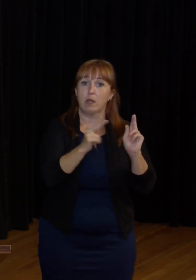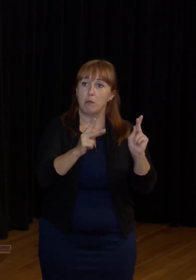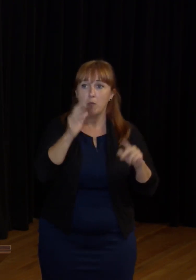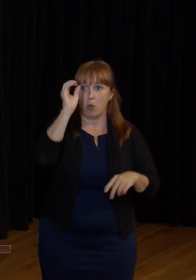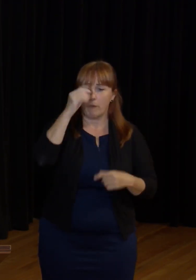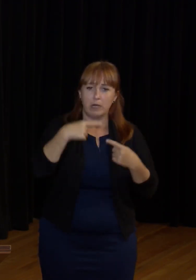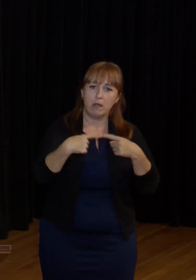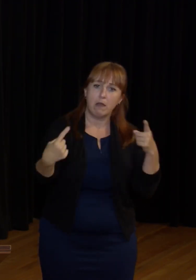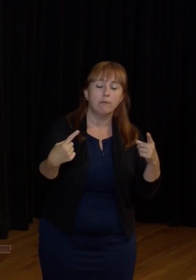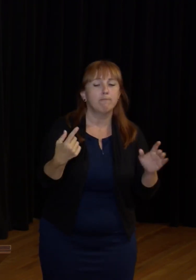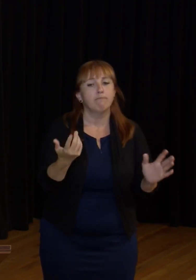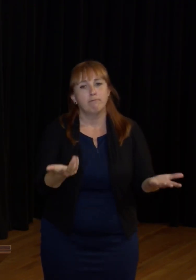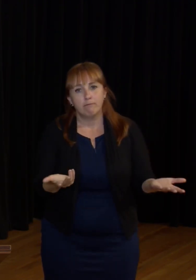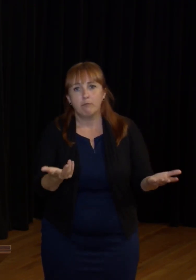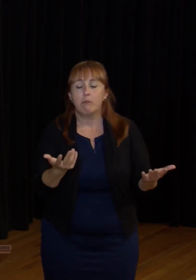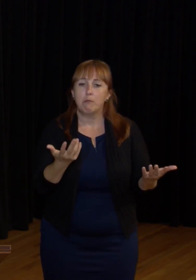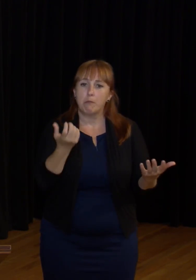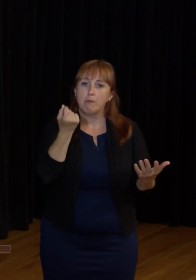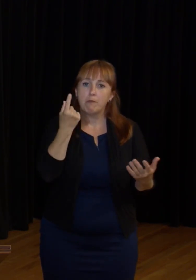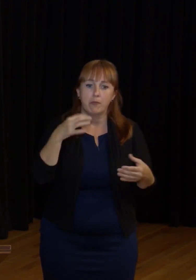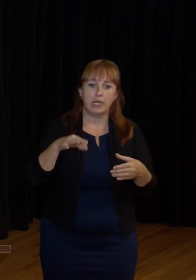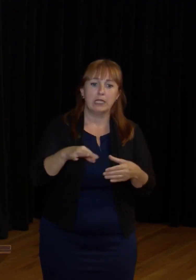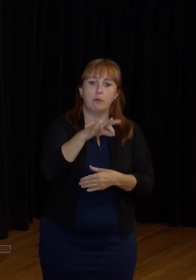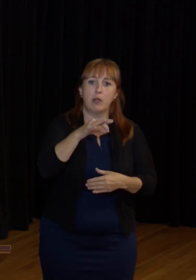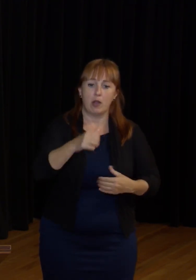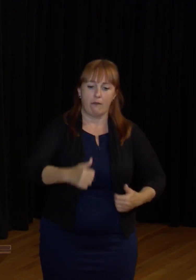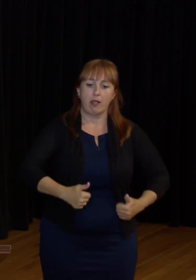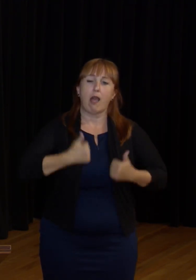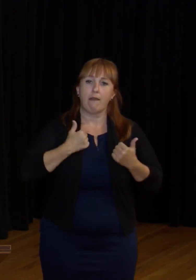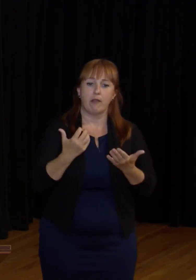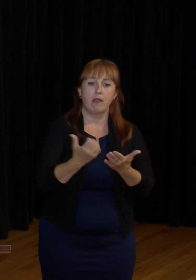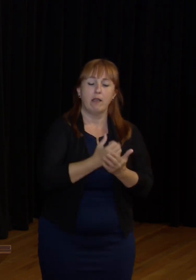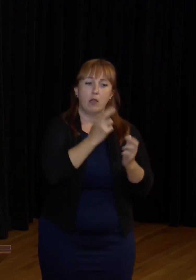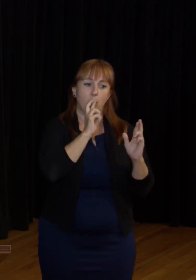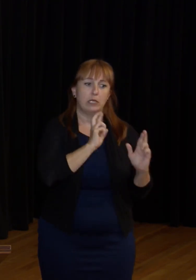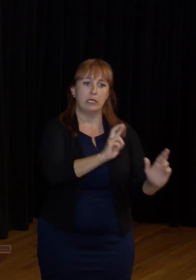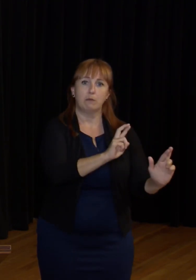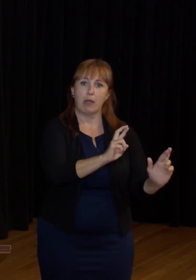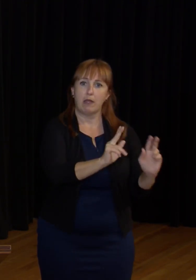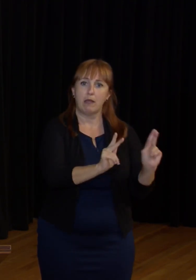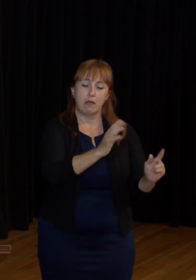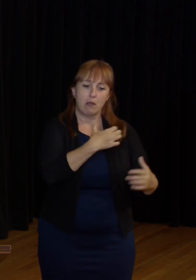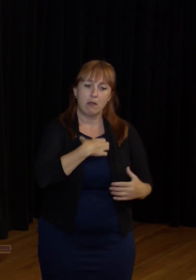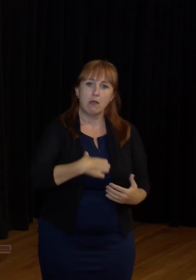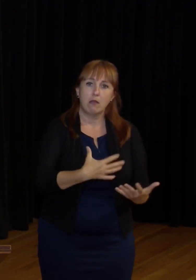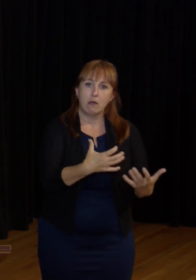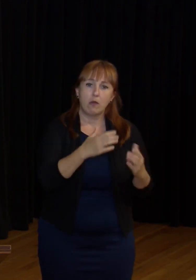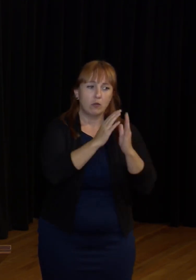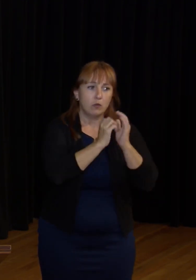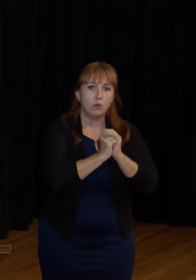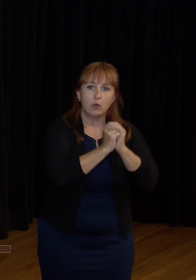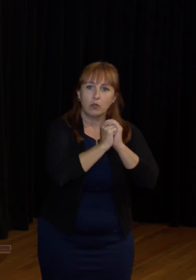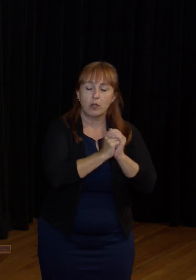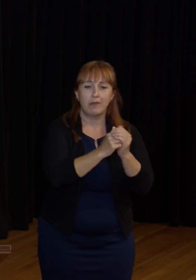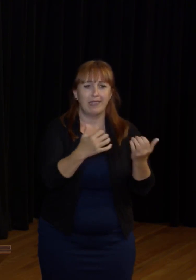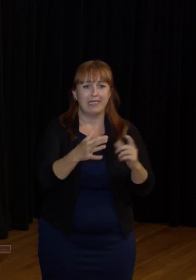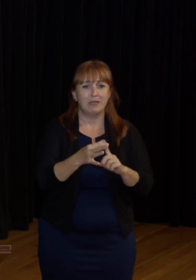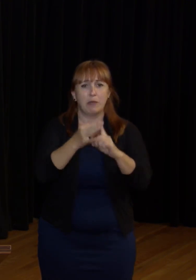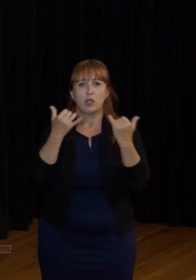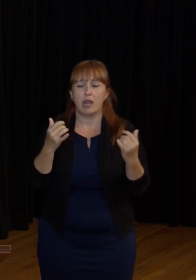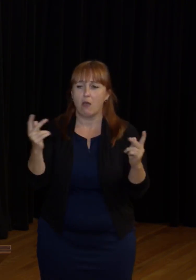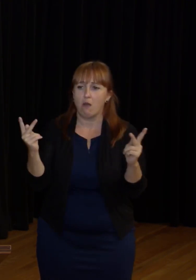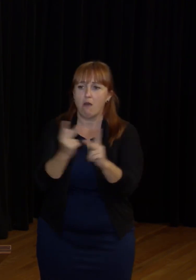But we, in the spirit of living our lives and having respect for people's desire to worship, and especially times like